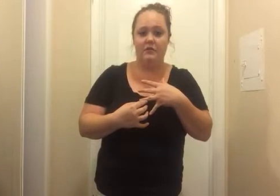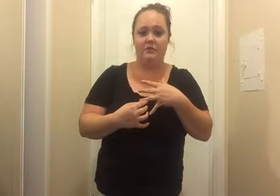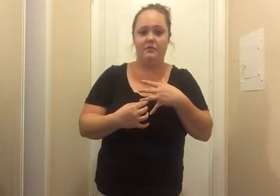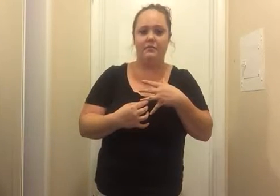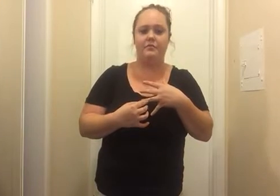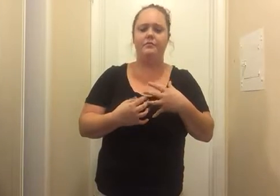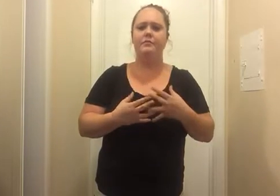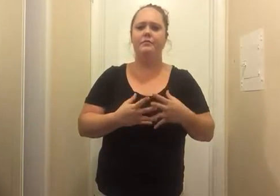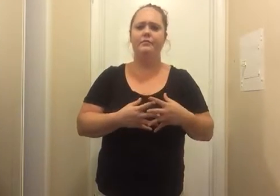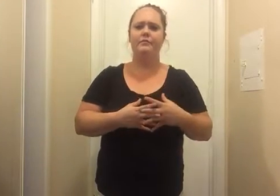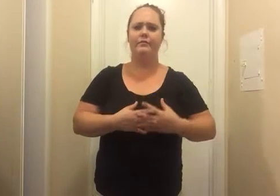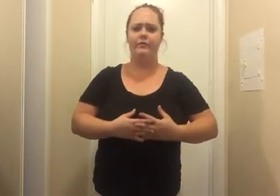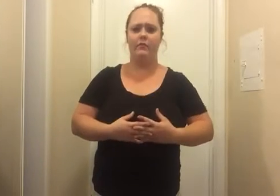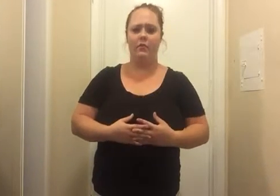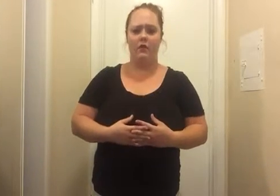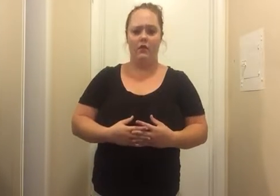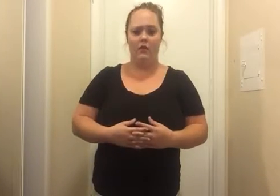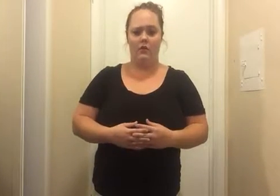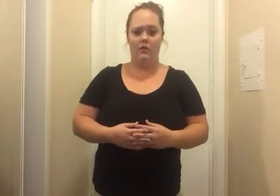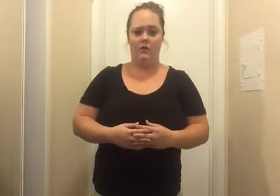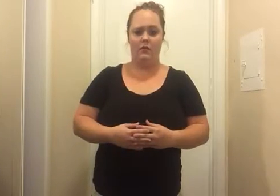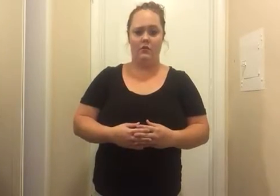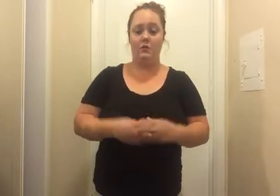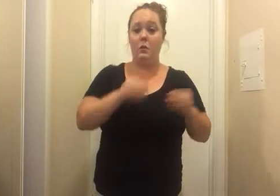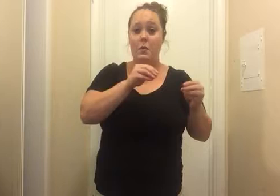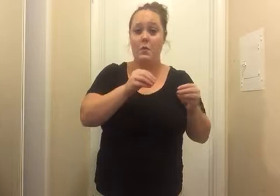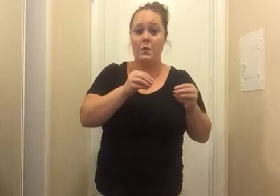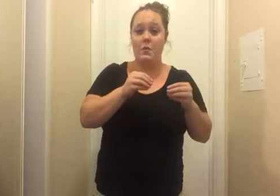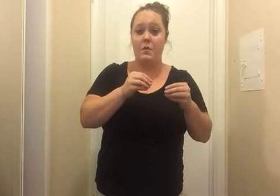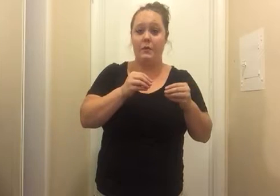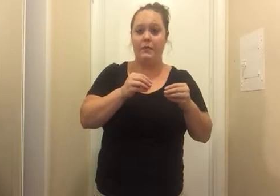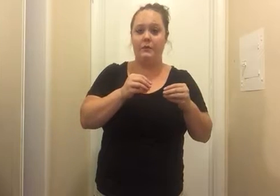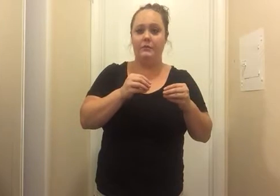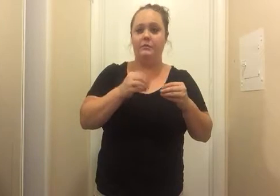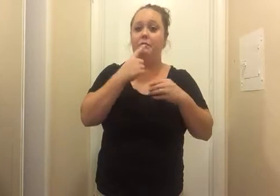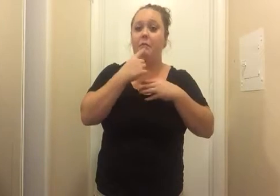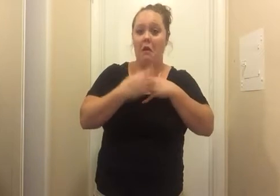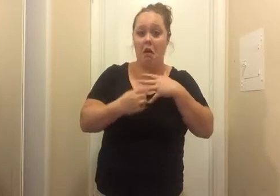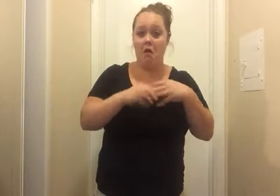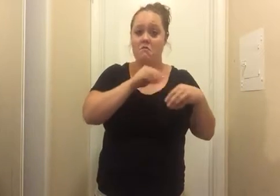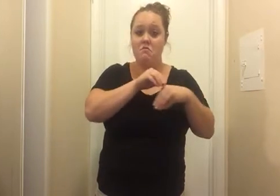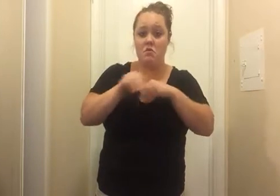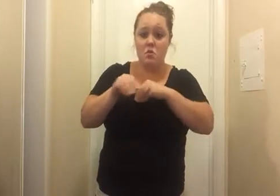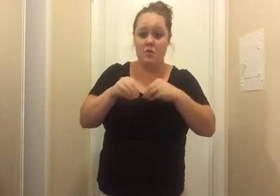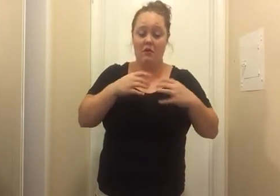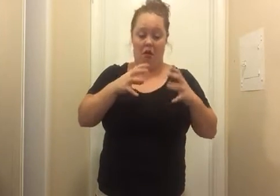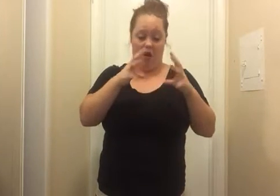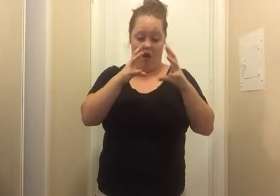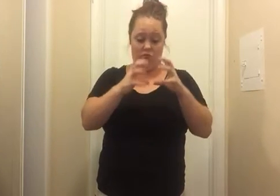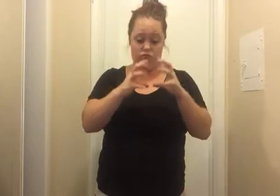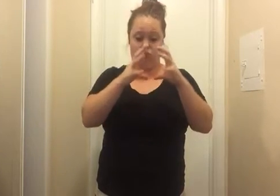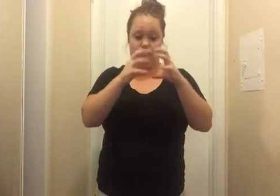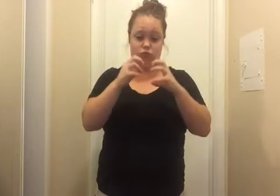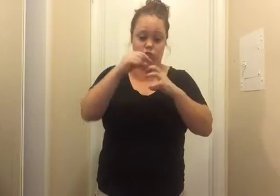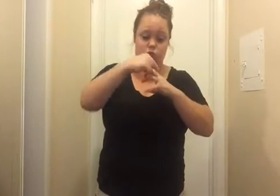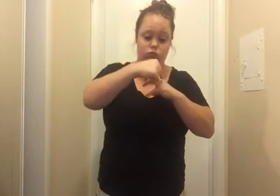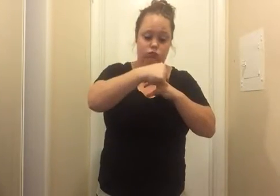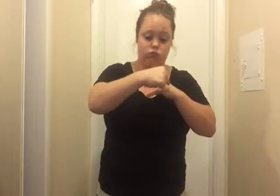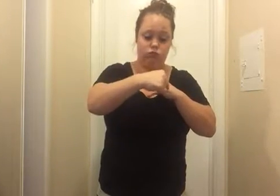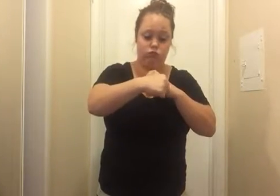we can see. It gets dislodged over there. You still can't see that color. It gets dislodged over there, and if it goes downstream, the arteries